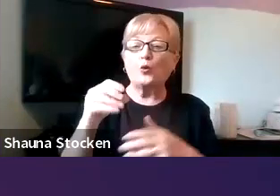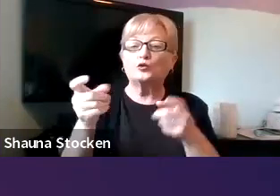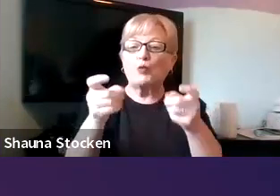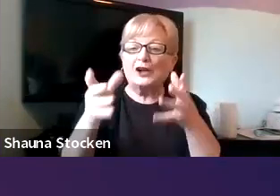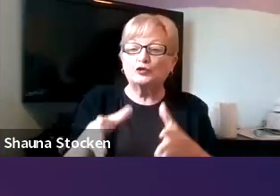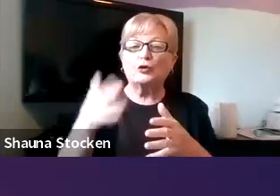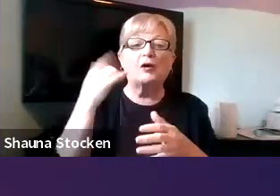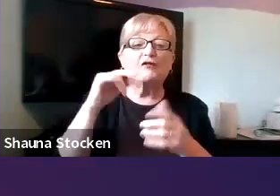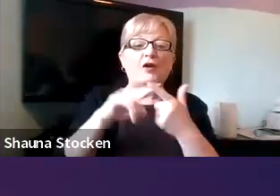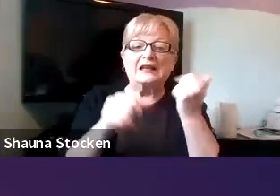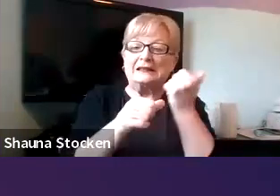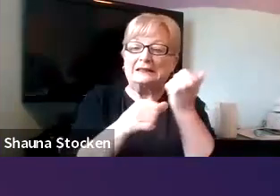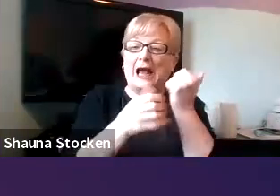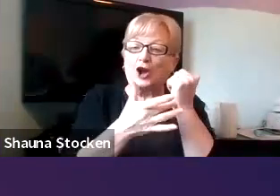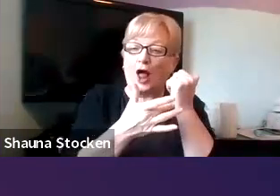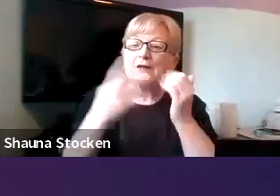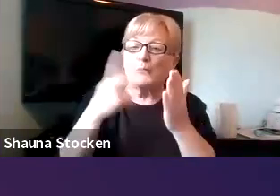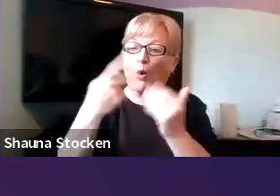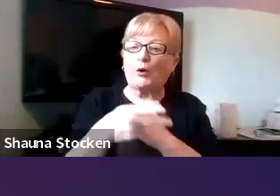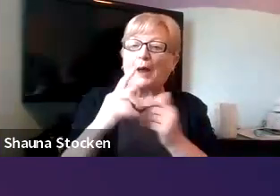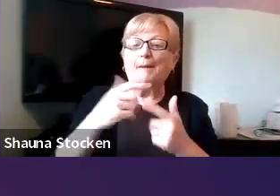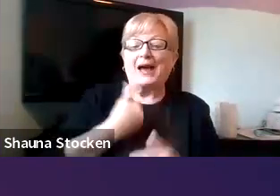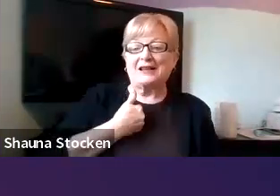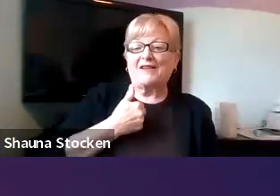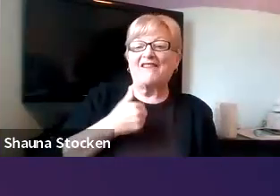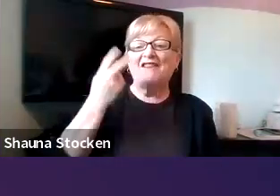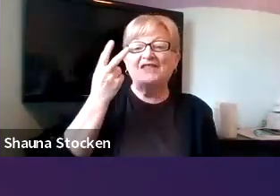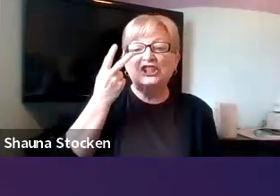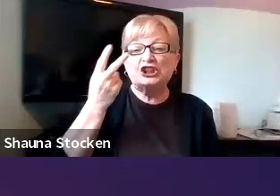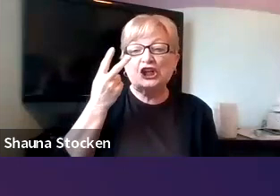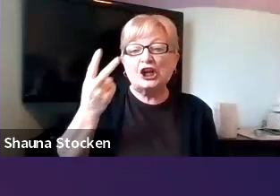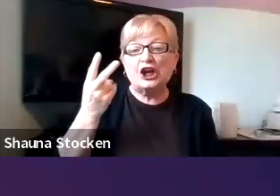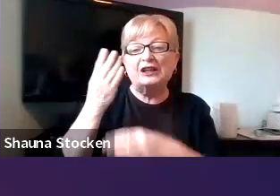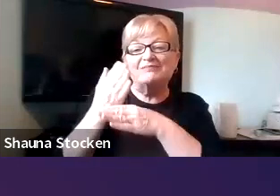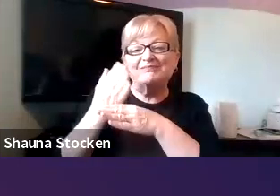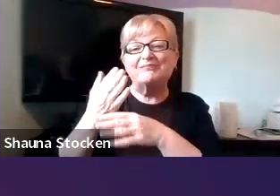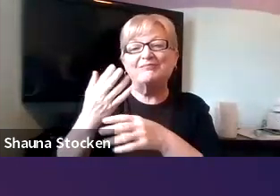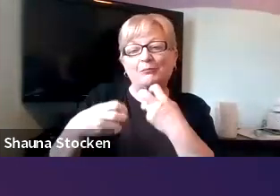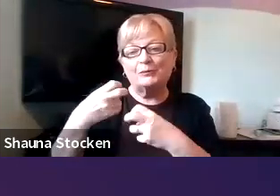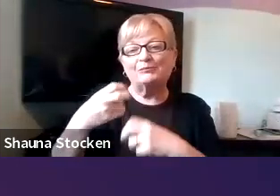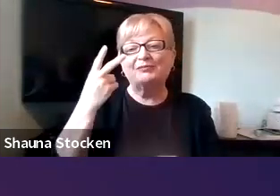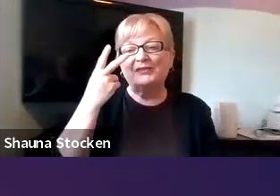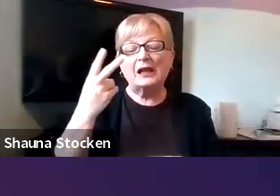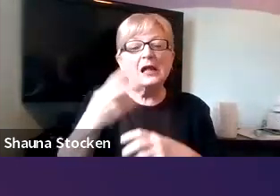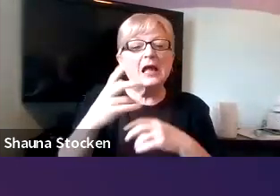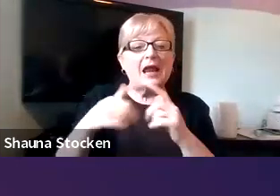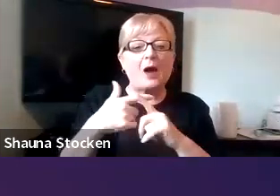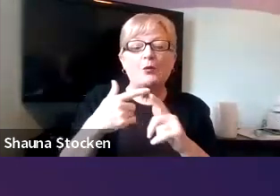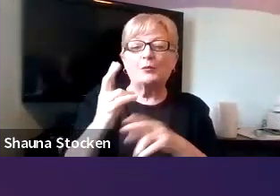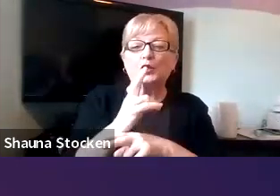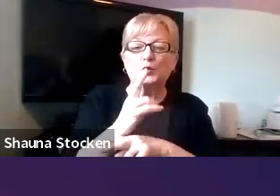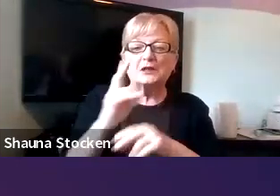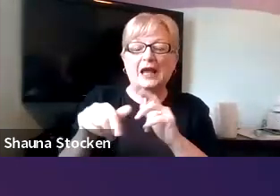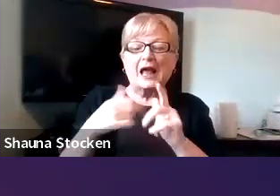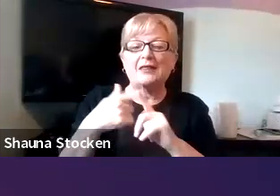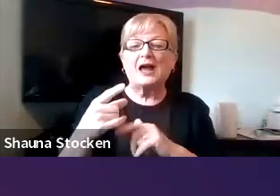Technology Program. I have a vision impairment, so I use the smart oven that I will be highlighting